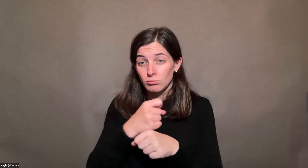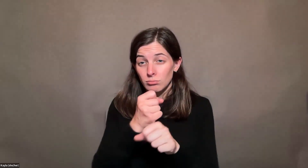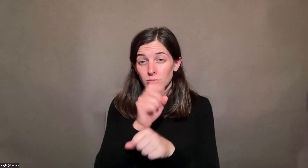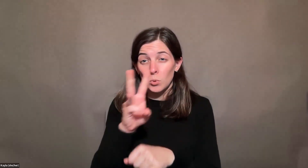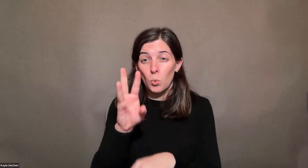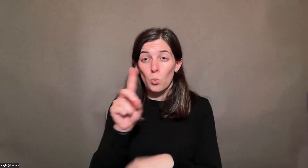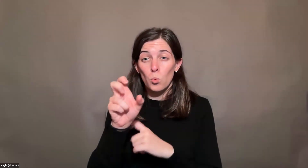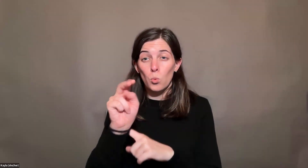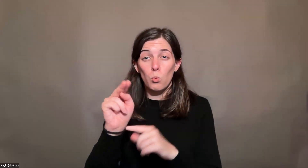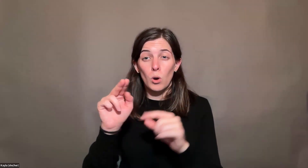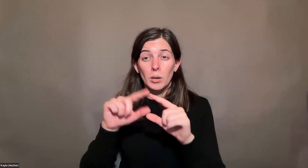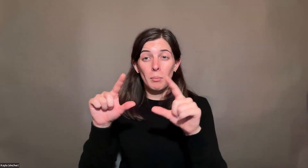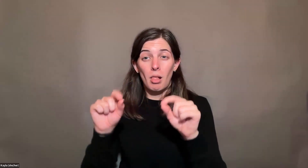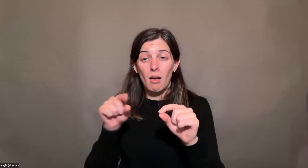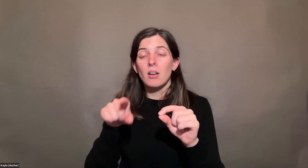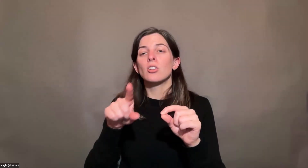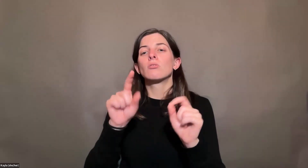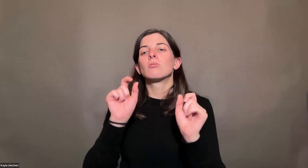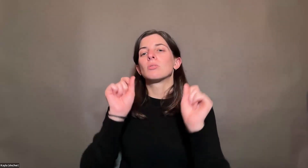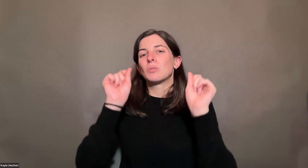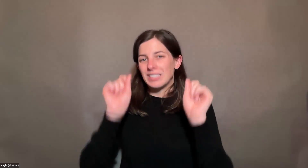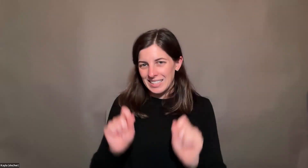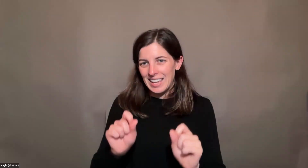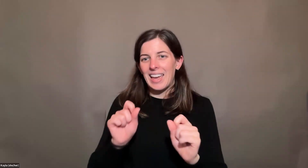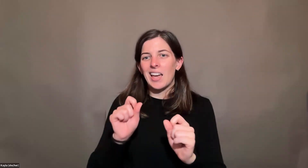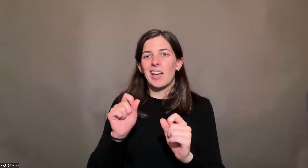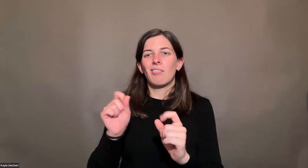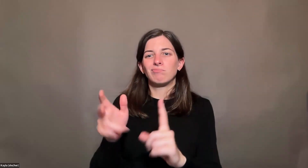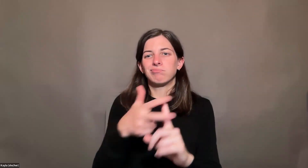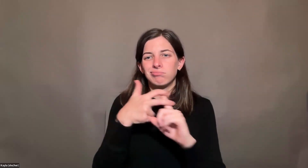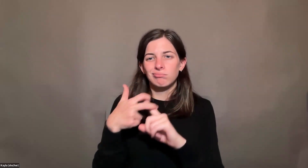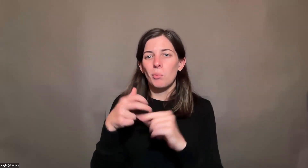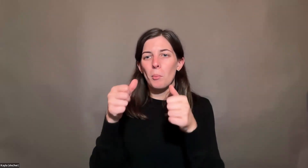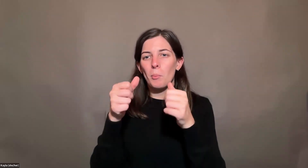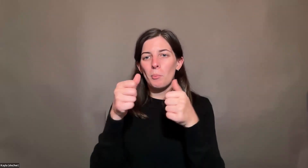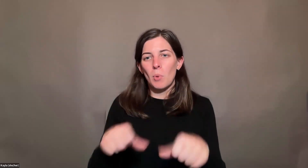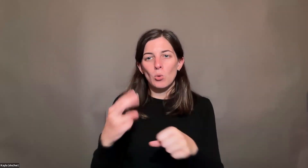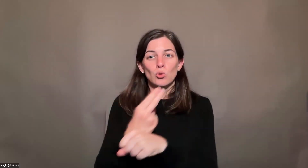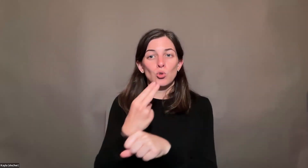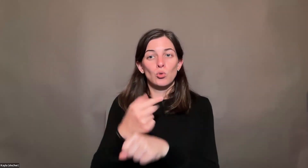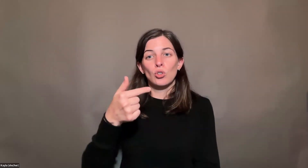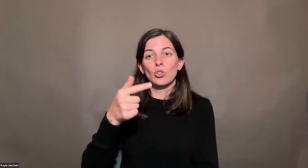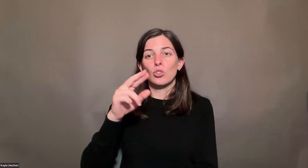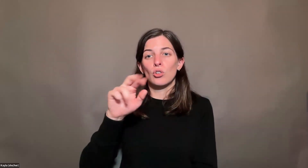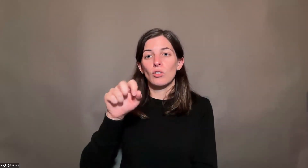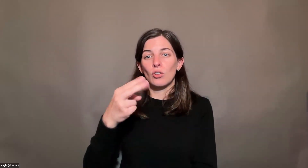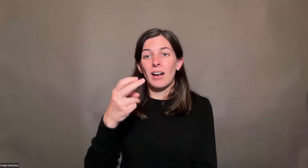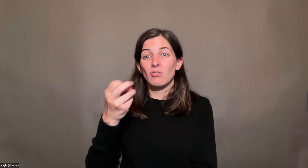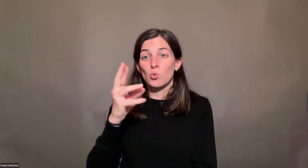those. You can fetch those posts using the GraphQL. I use GraphQL for headless WordPress mostly,